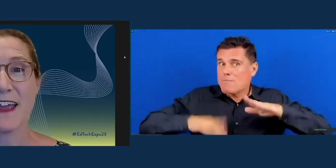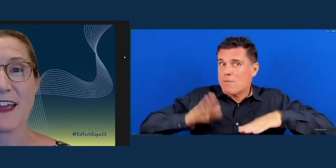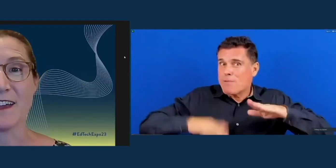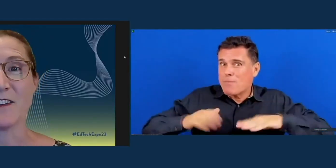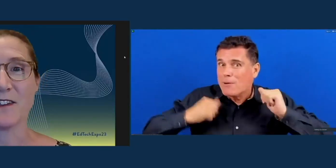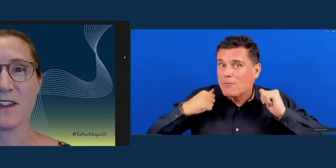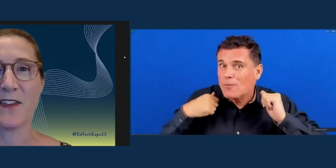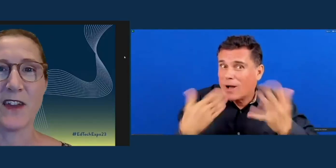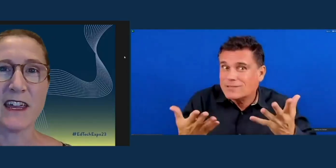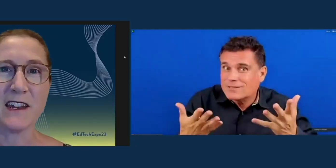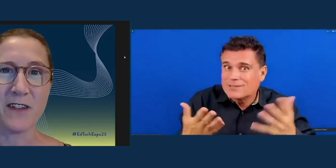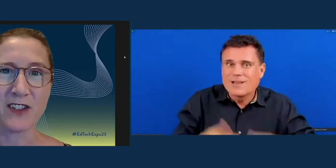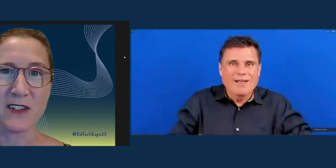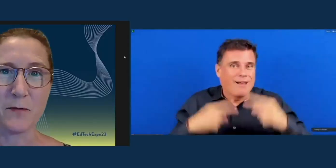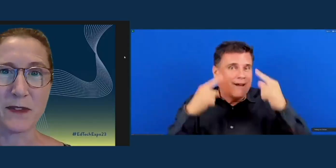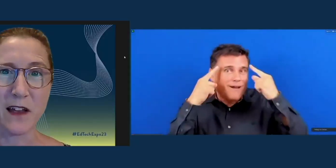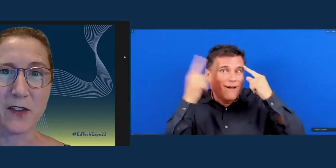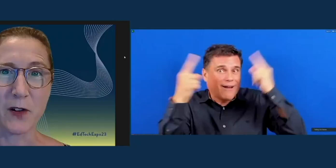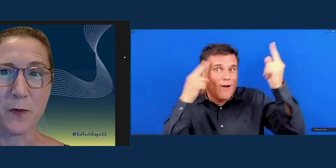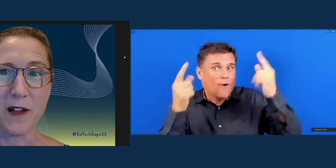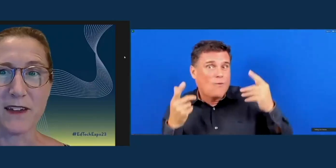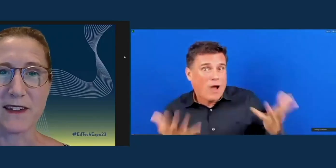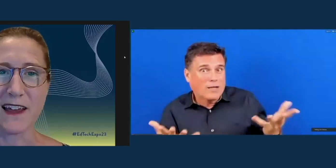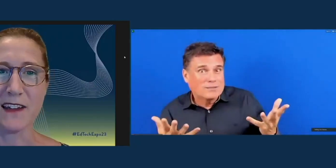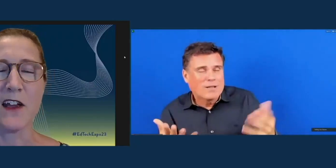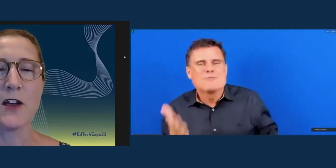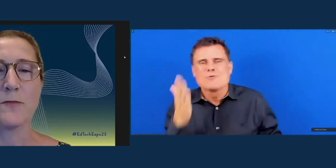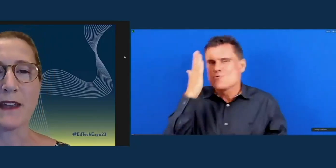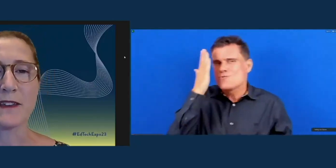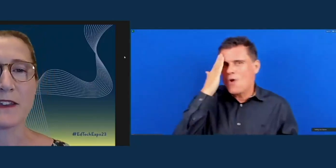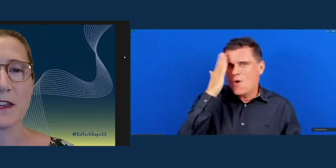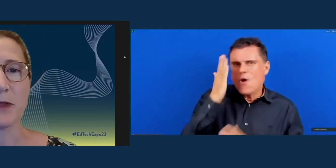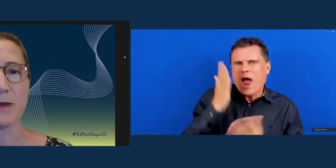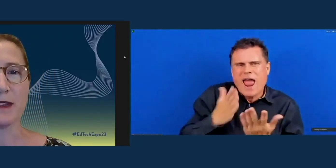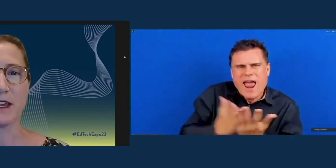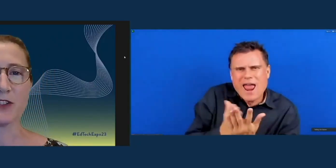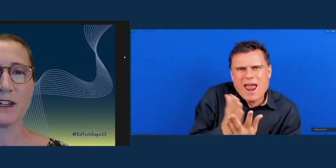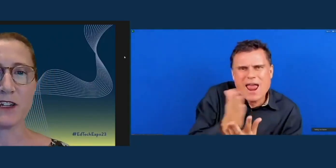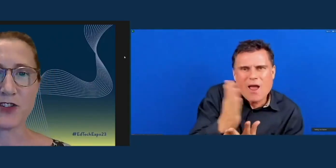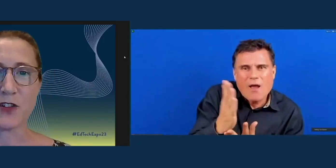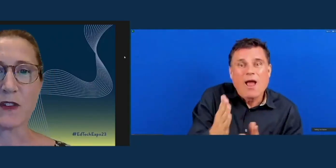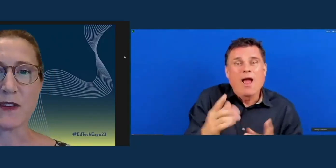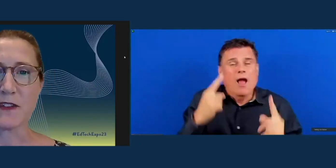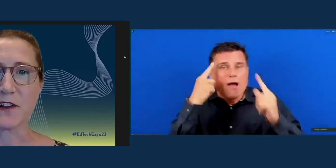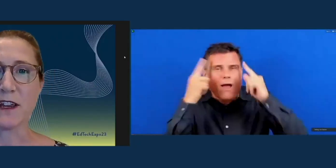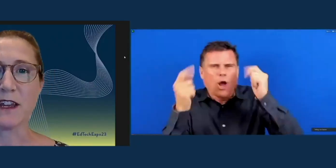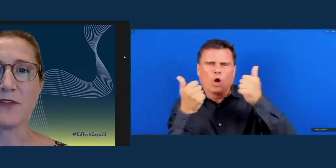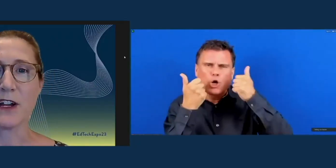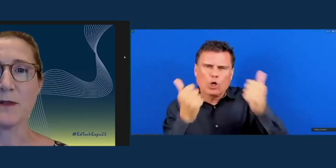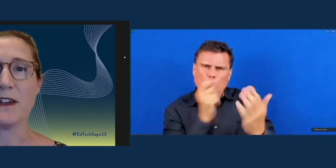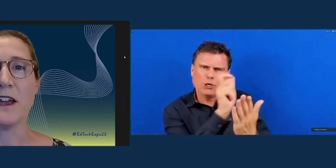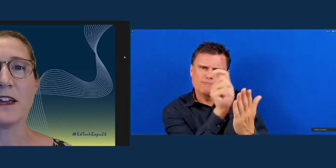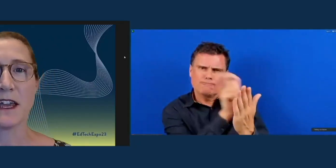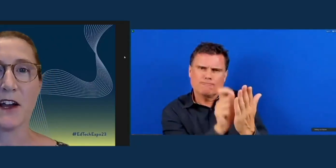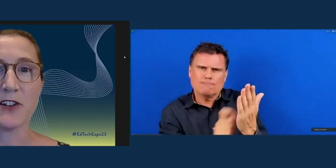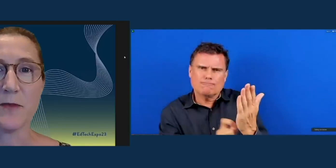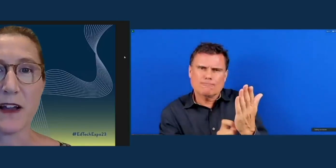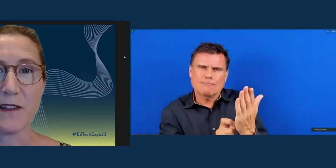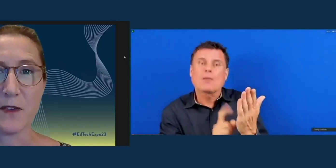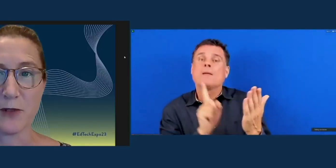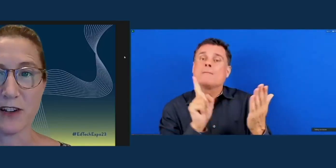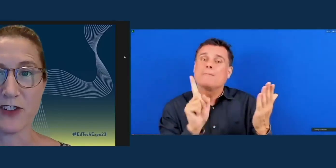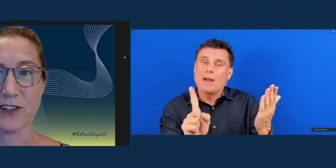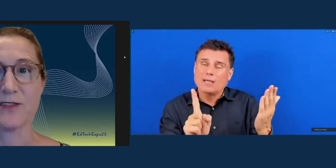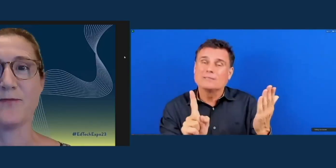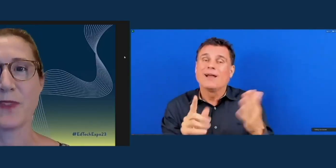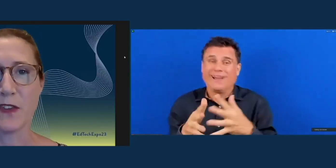well-informed and the innovations themselves are well-designed, basic implementation issues in the target environment can